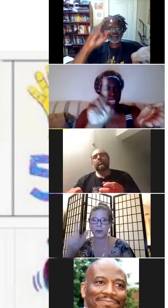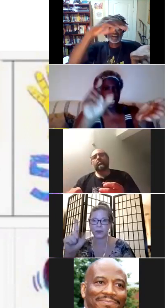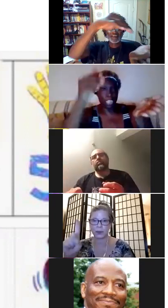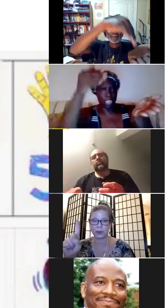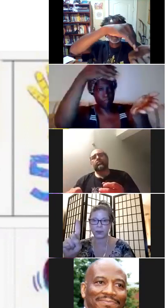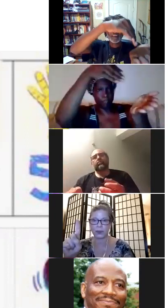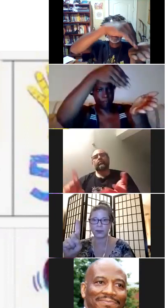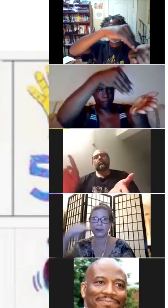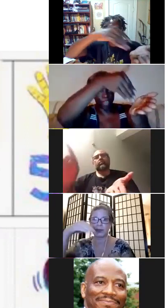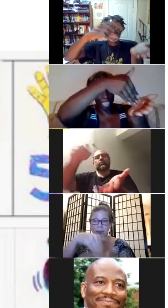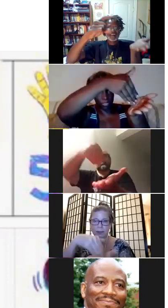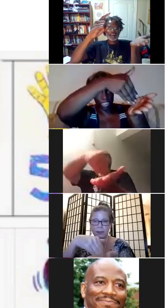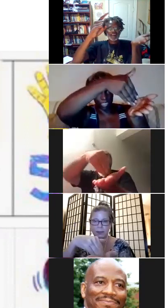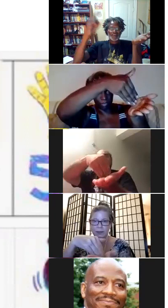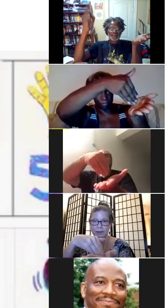1,000.